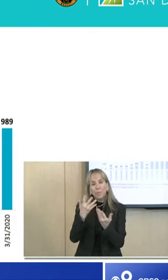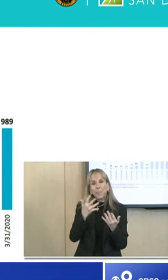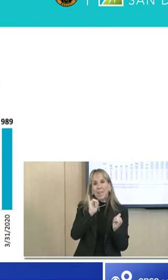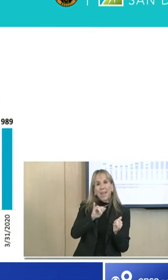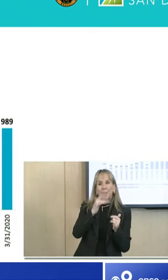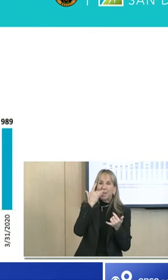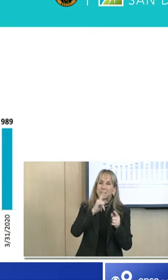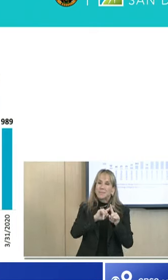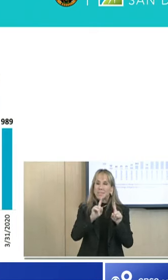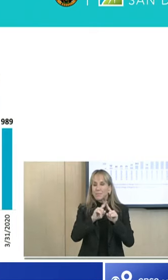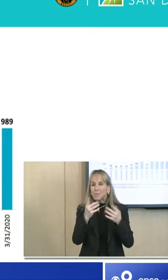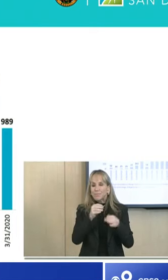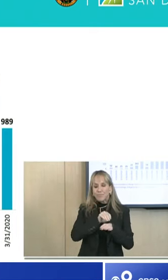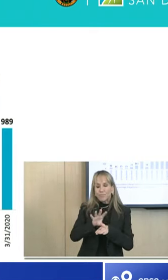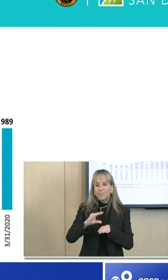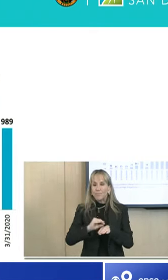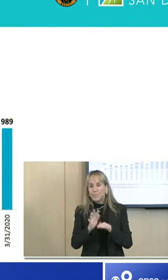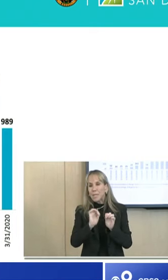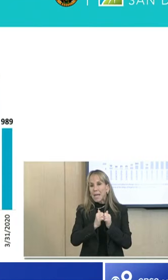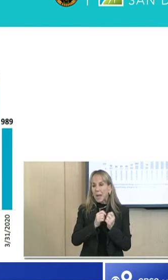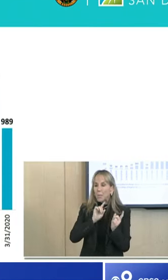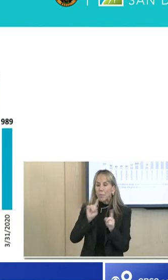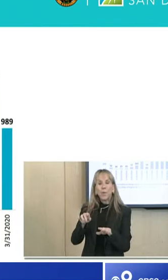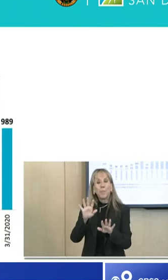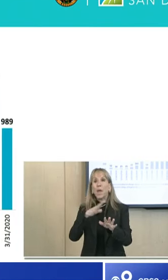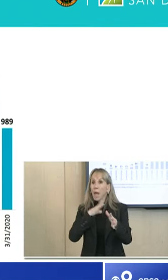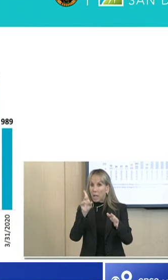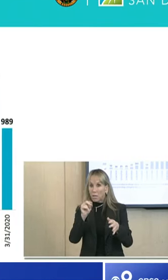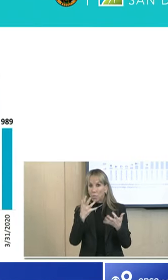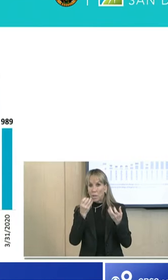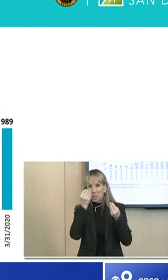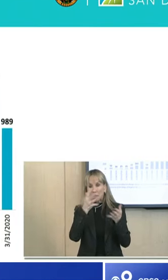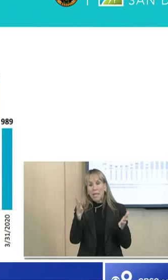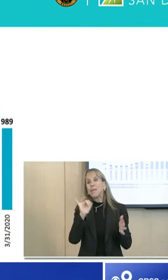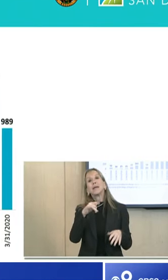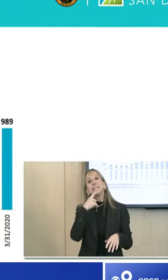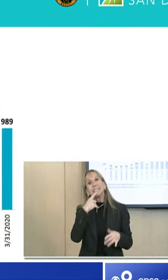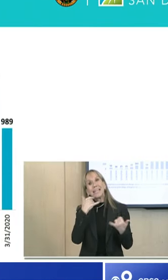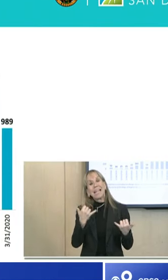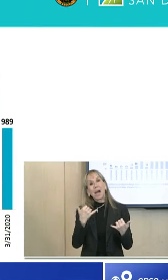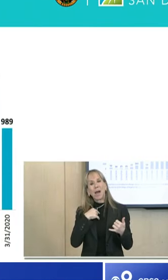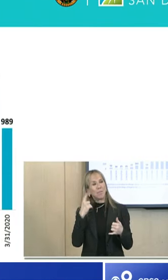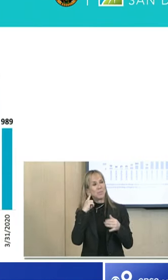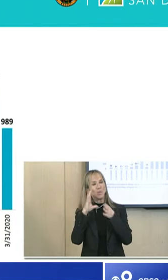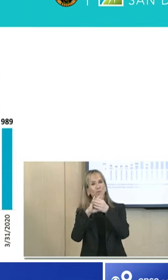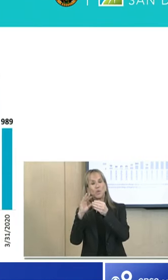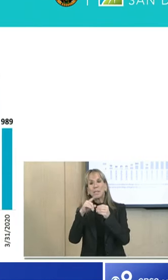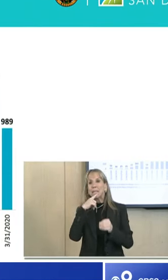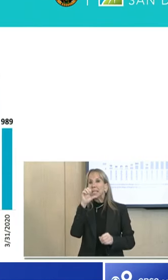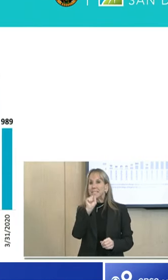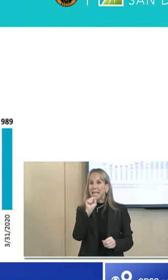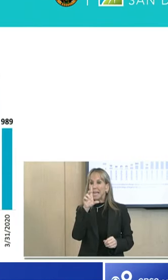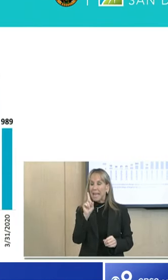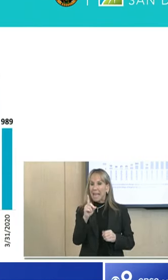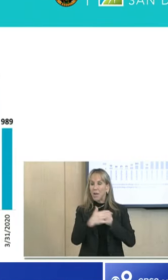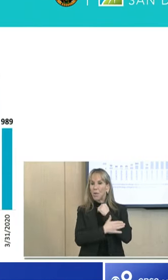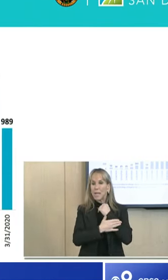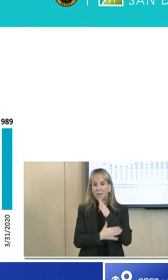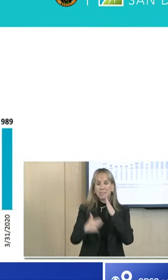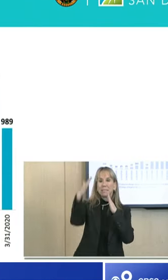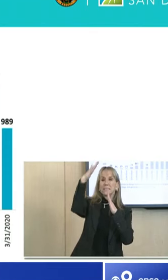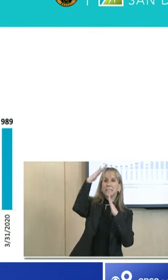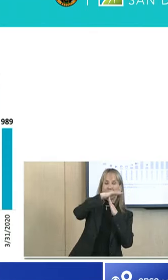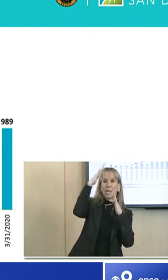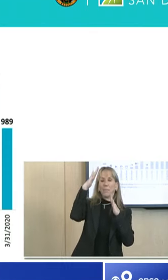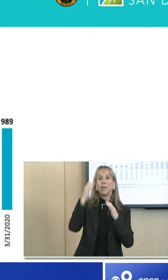reported. I would like to point out there was a story that was out today that said San Diego County is at the very top of California counties and the number of tests